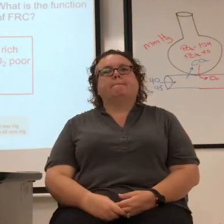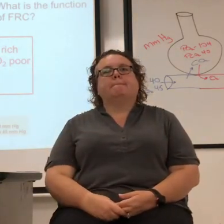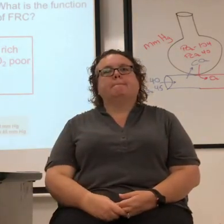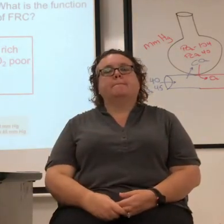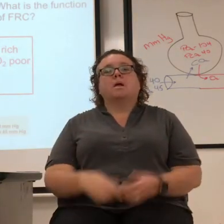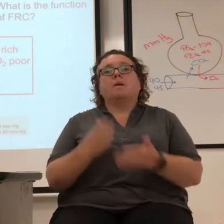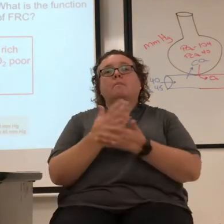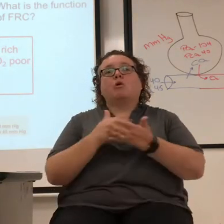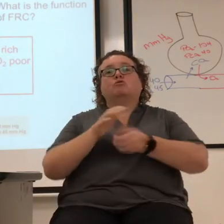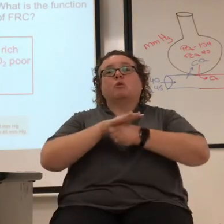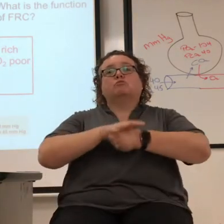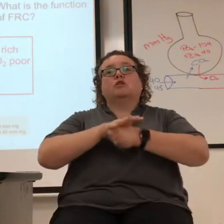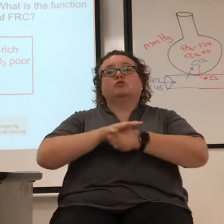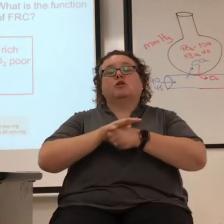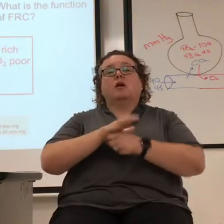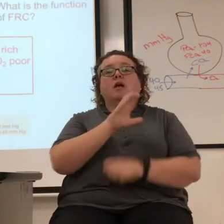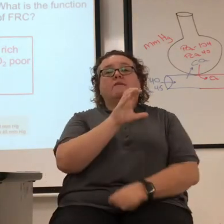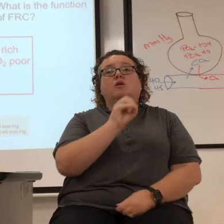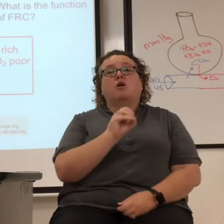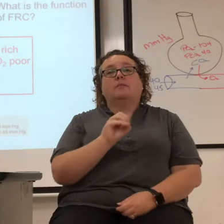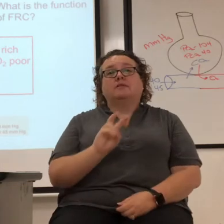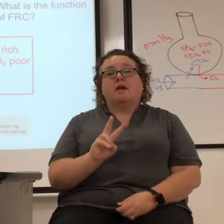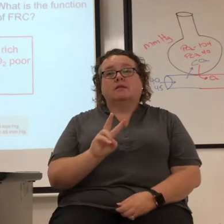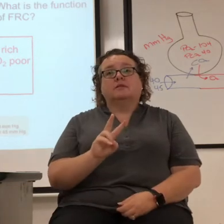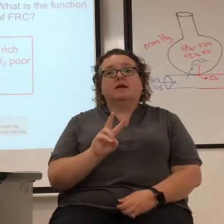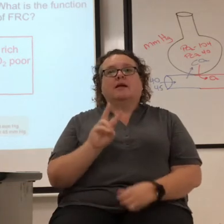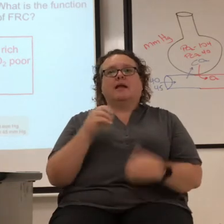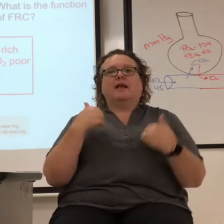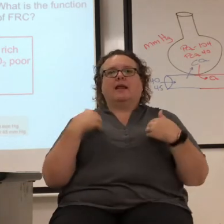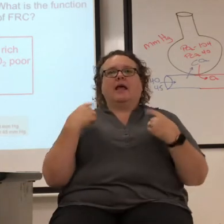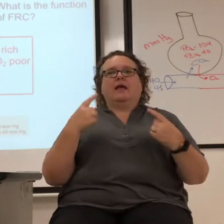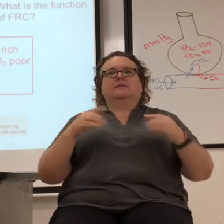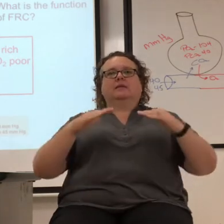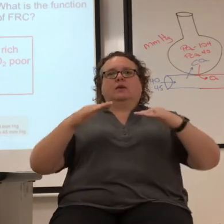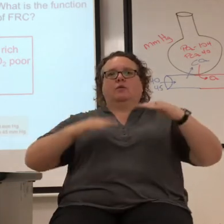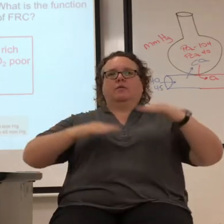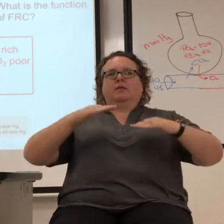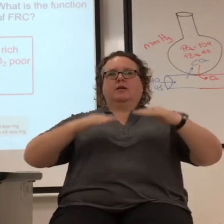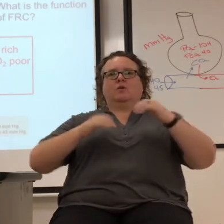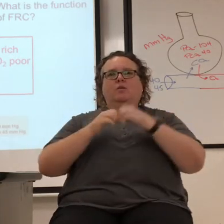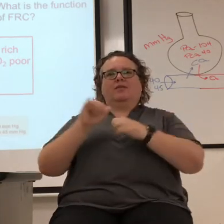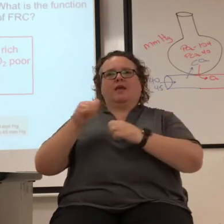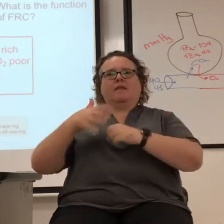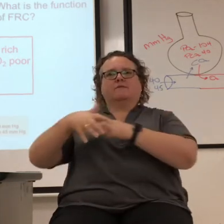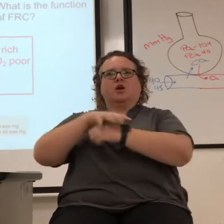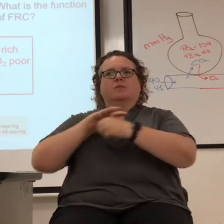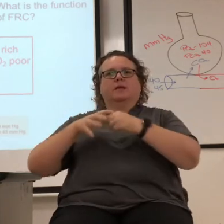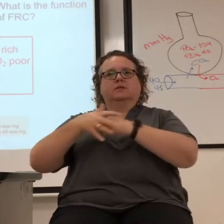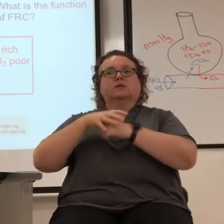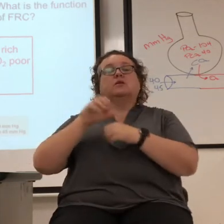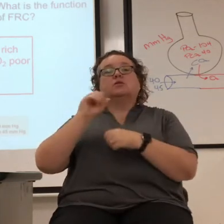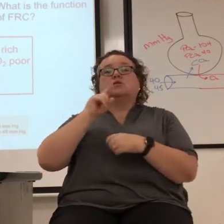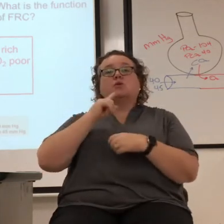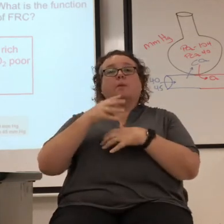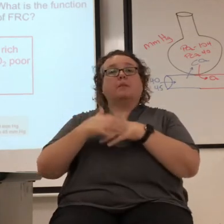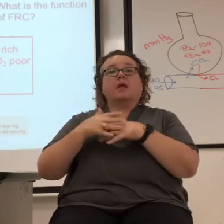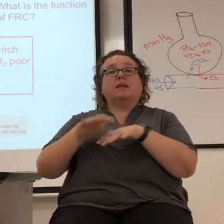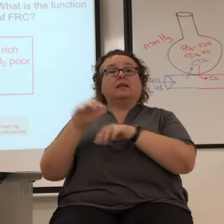Partial pressure of carbon dioxide, it has equilibrated with this environment. So blood leaving, what's it going